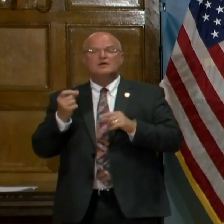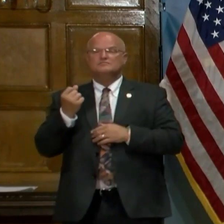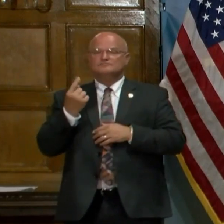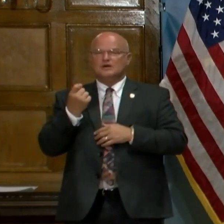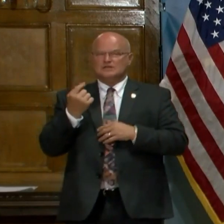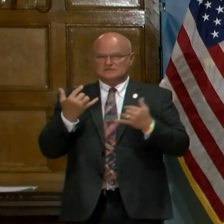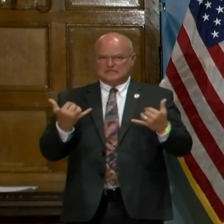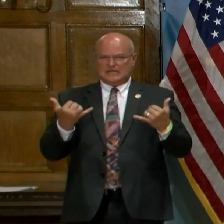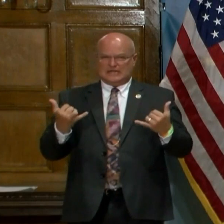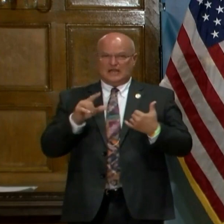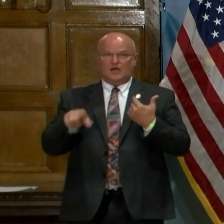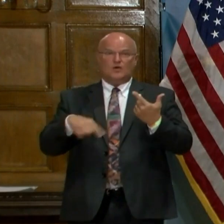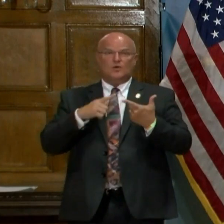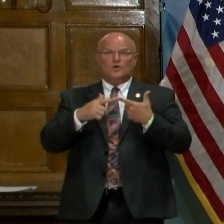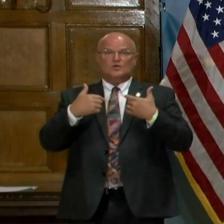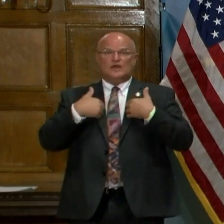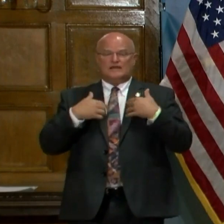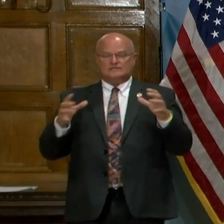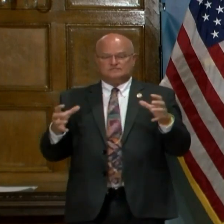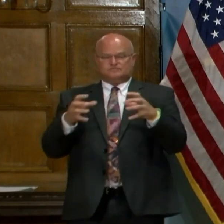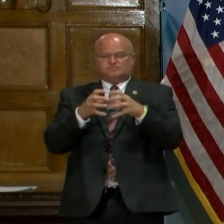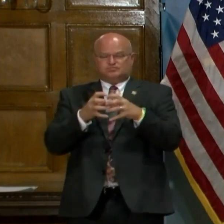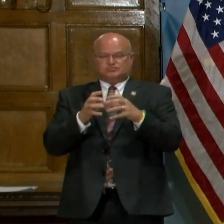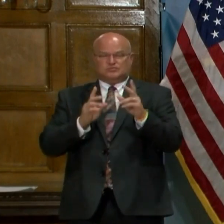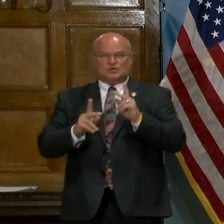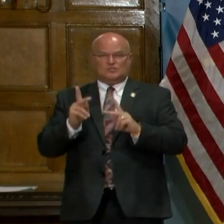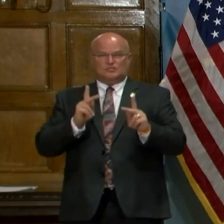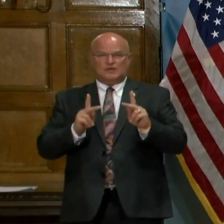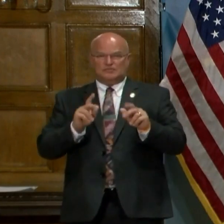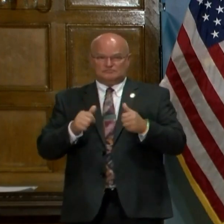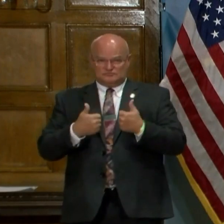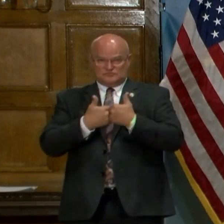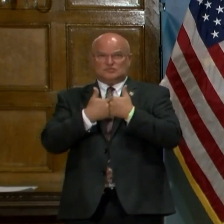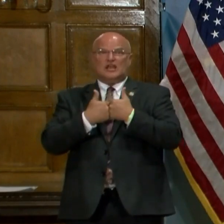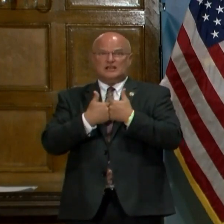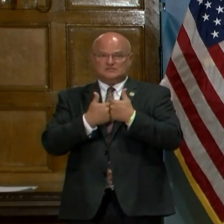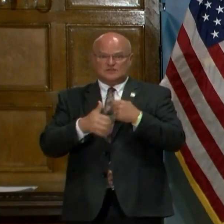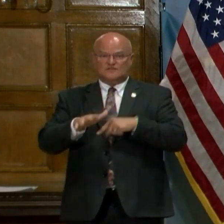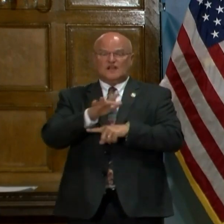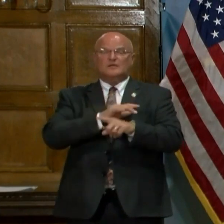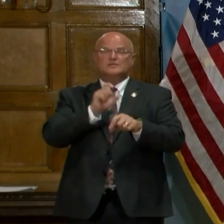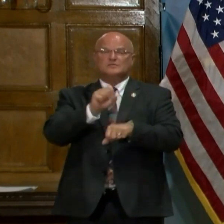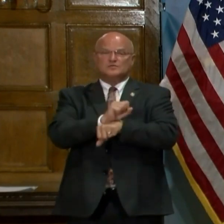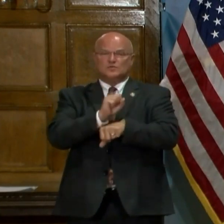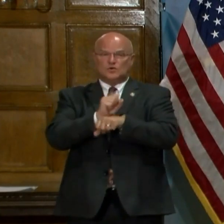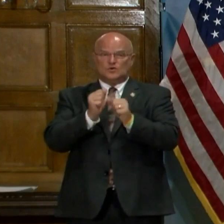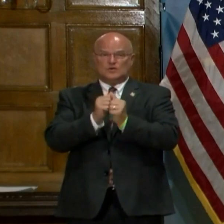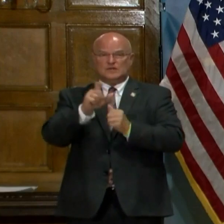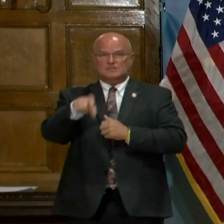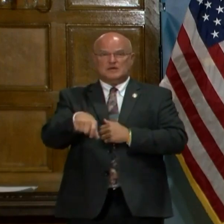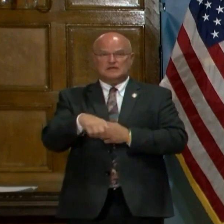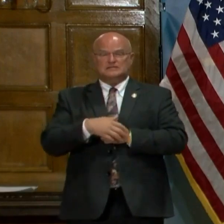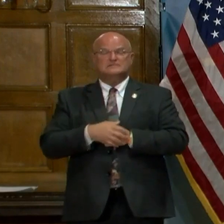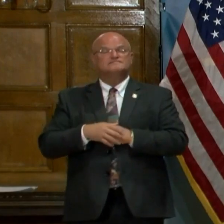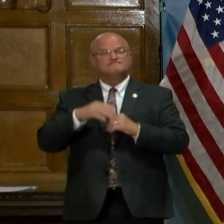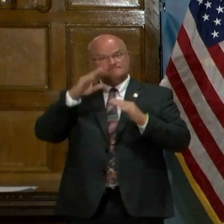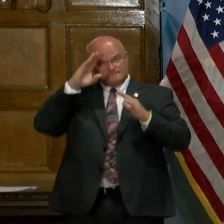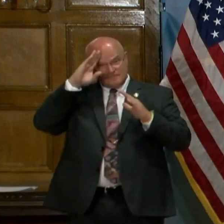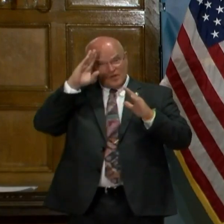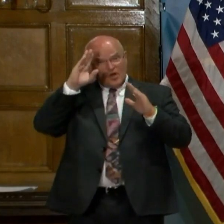realize that when you have that congregation of people, it's going to be a challenging environment that you got to work with. And